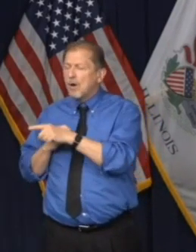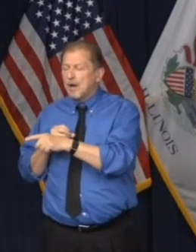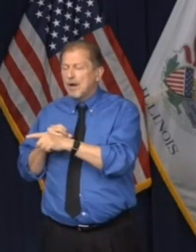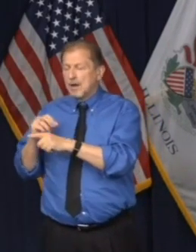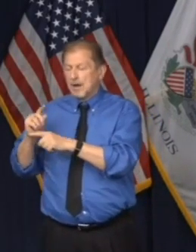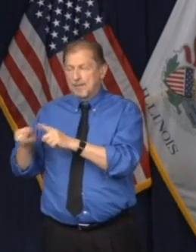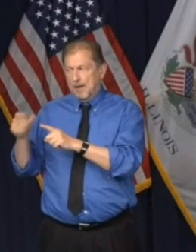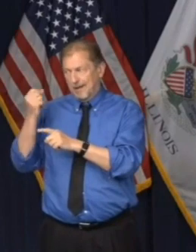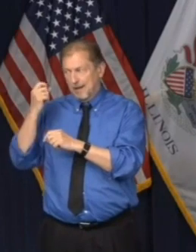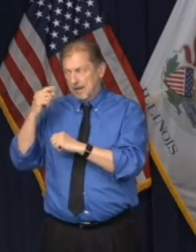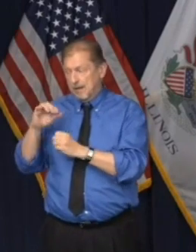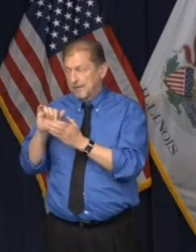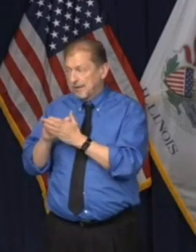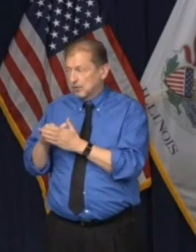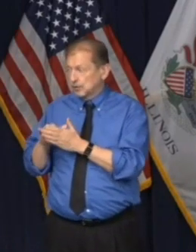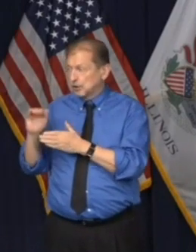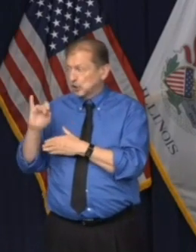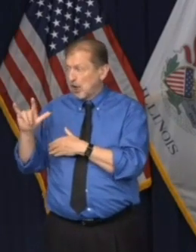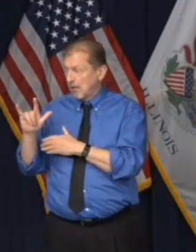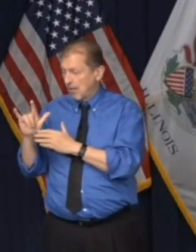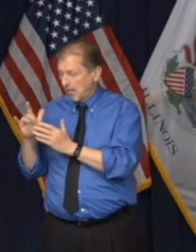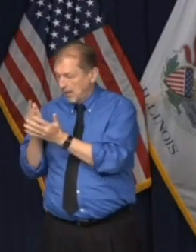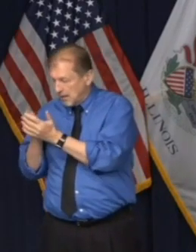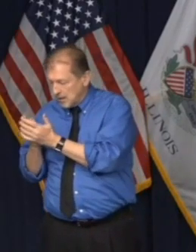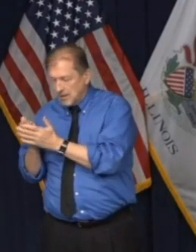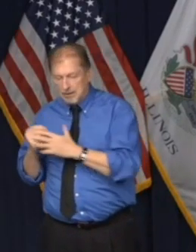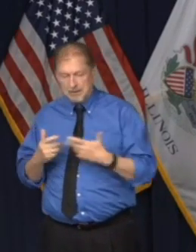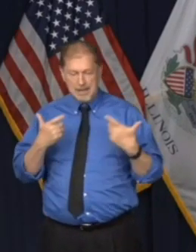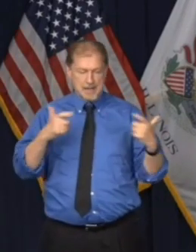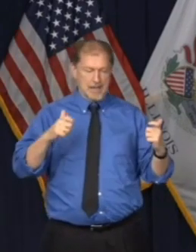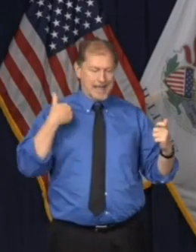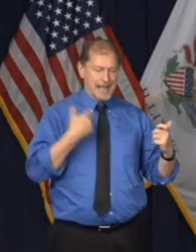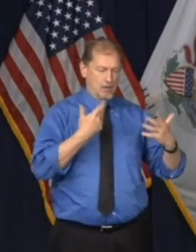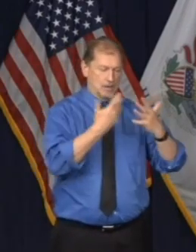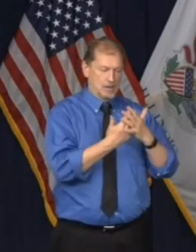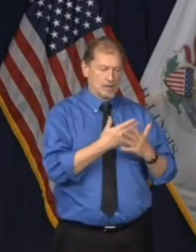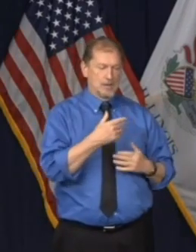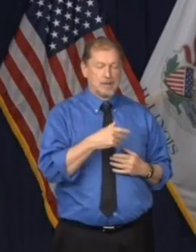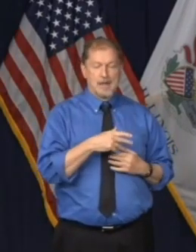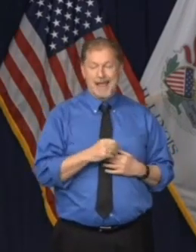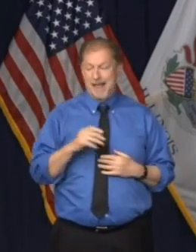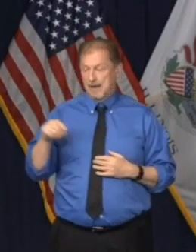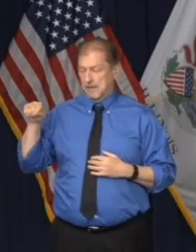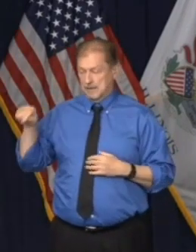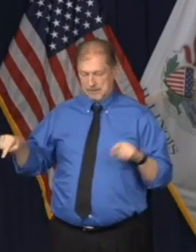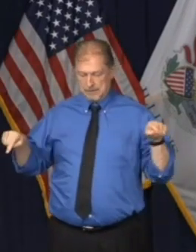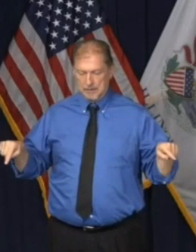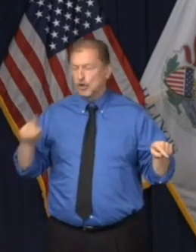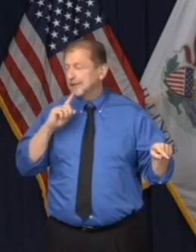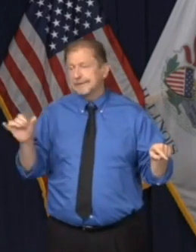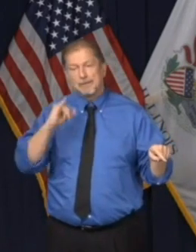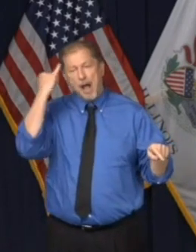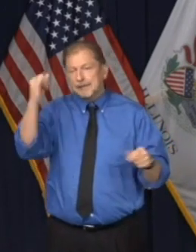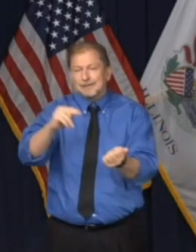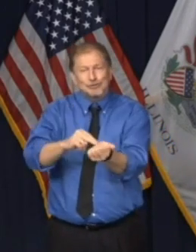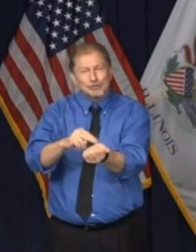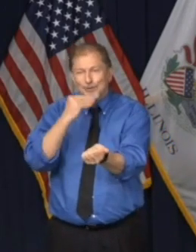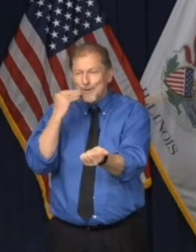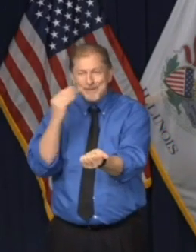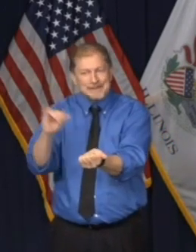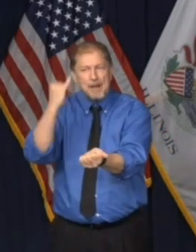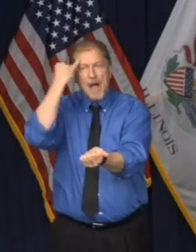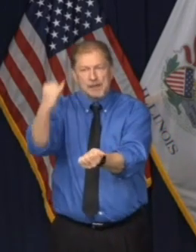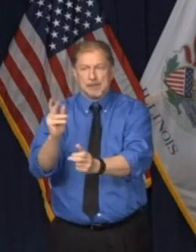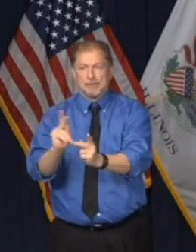the correctional facilities are very similar to our long-term care facilities in terms of all of them being congregate settings